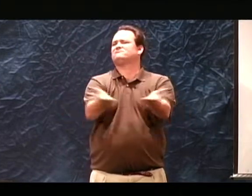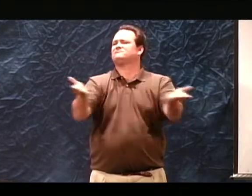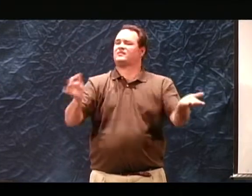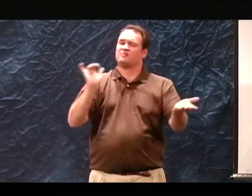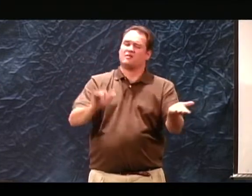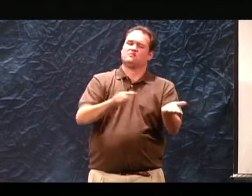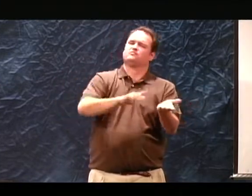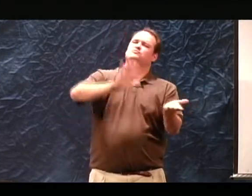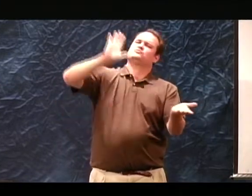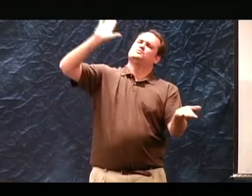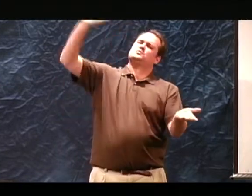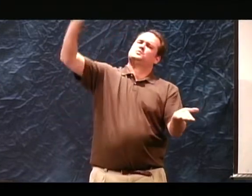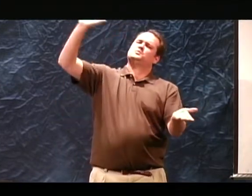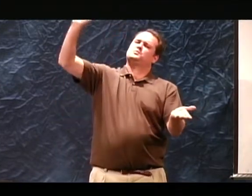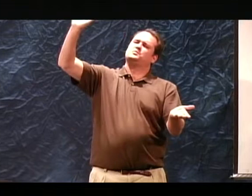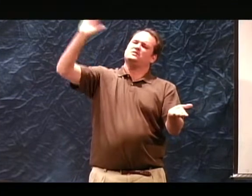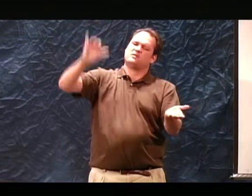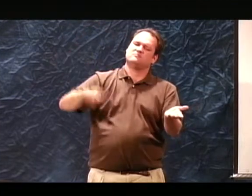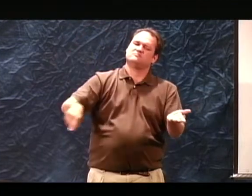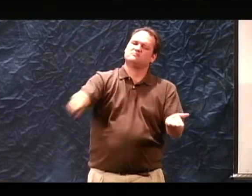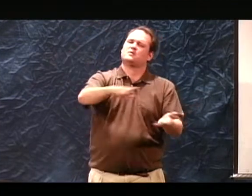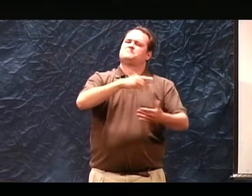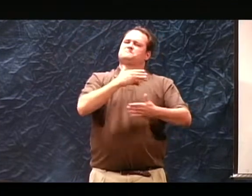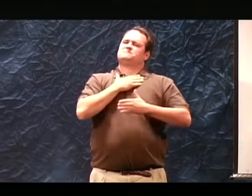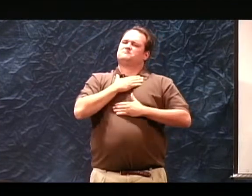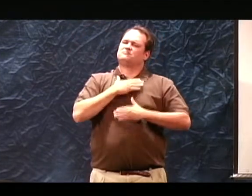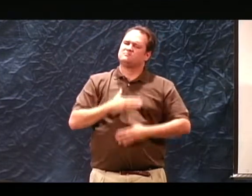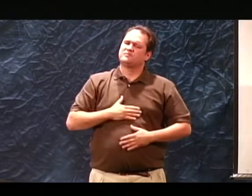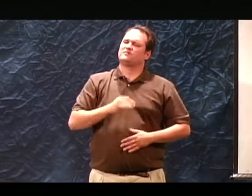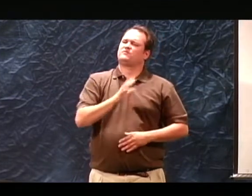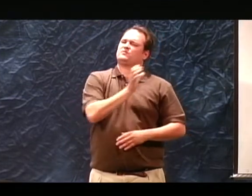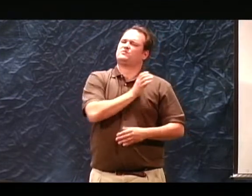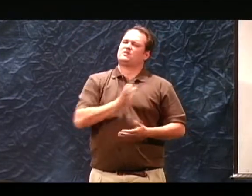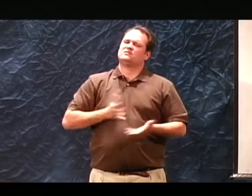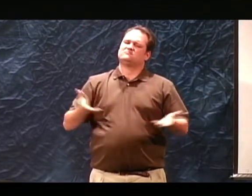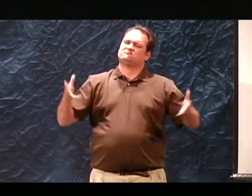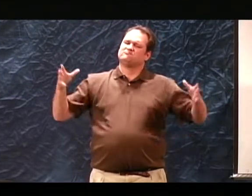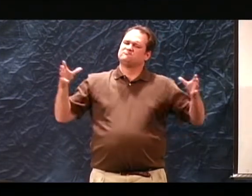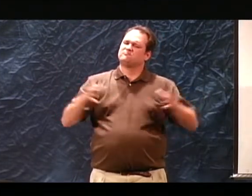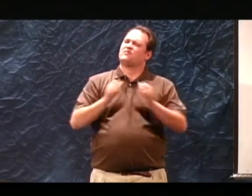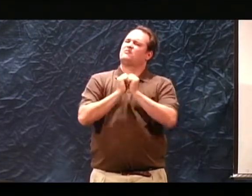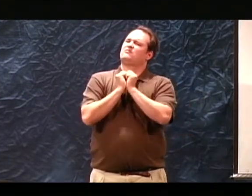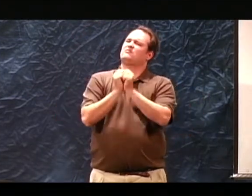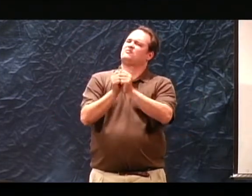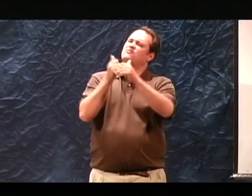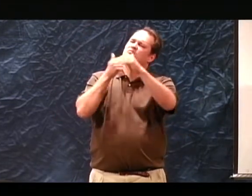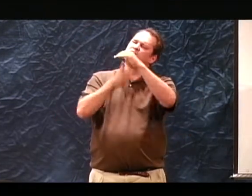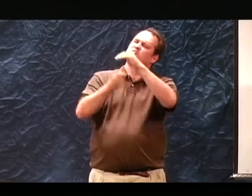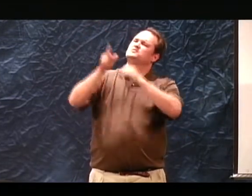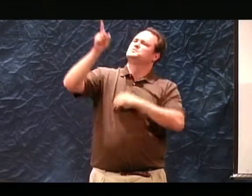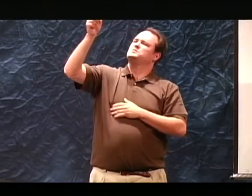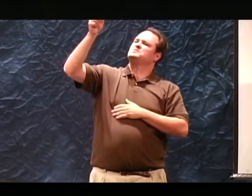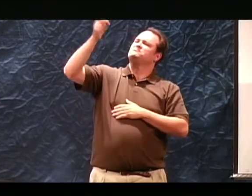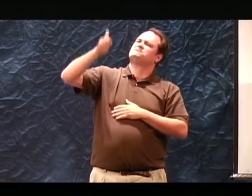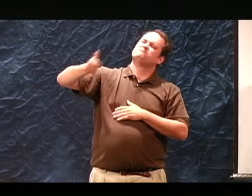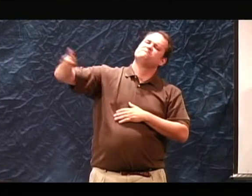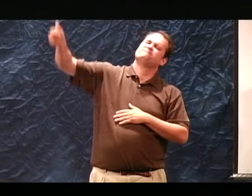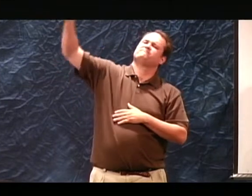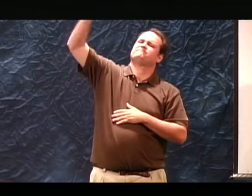father thank you the opportunity to meet so many others who are in your body the body of christ